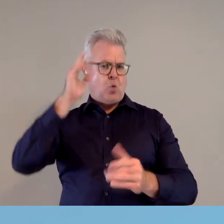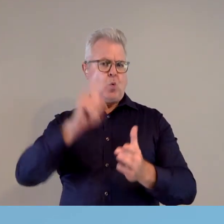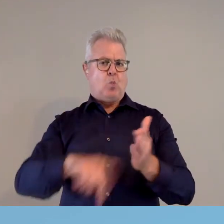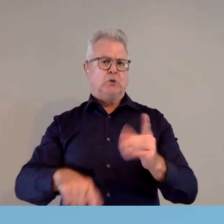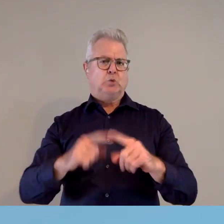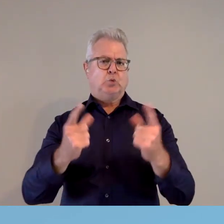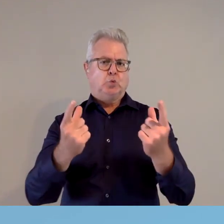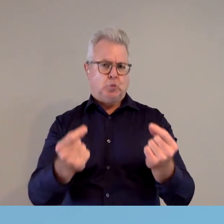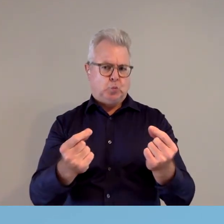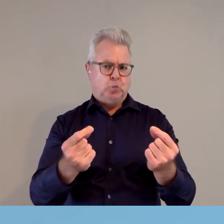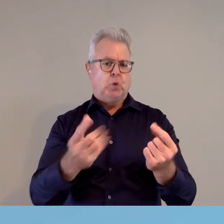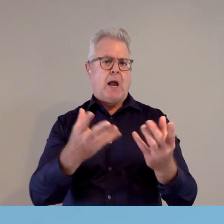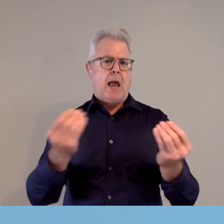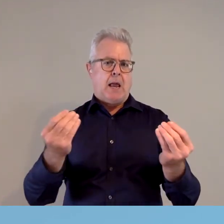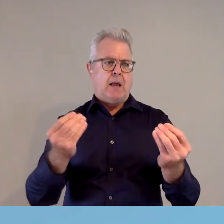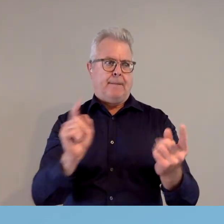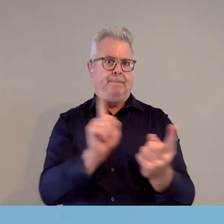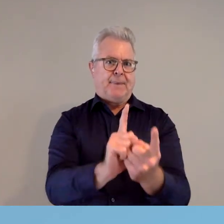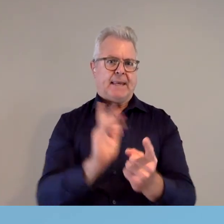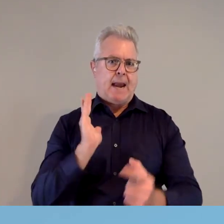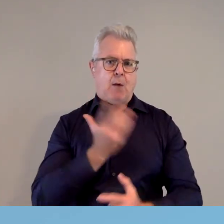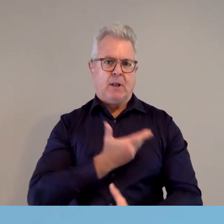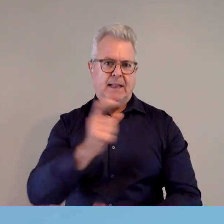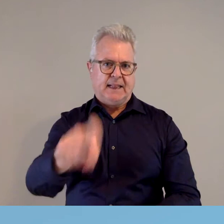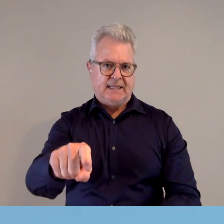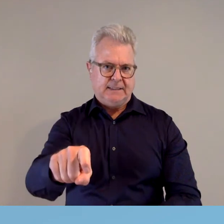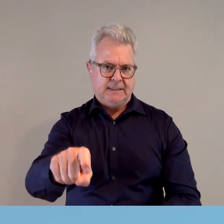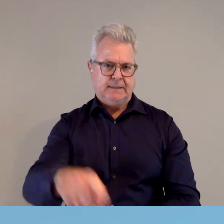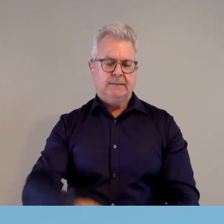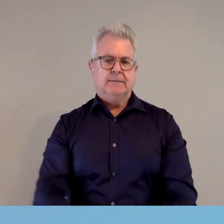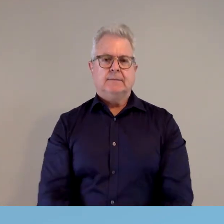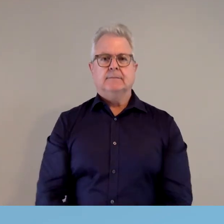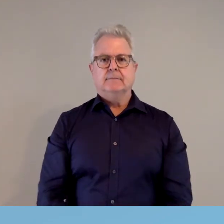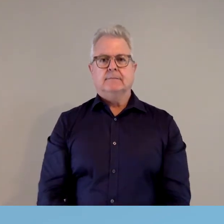and recognize what to do, and be able to meet our needs.